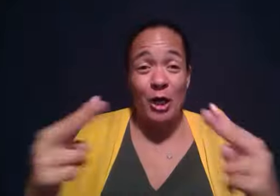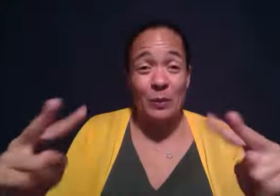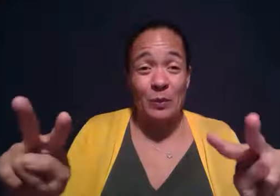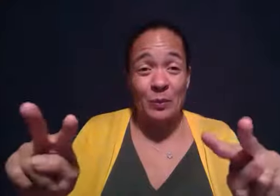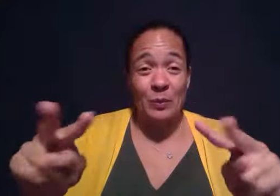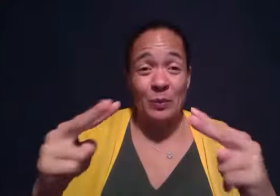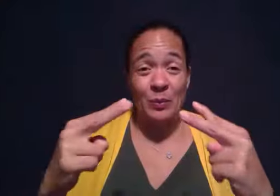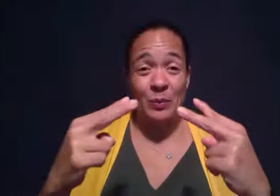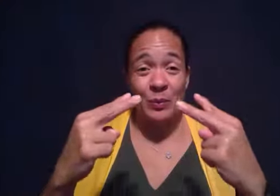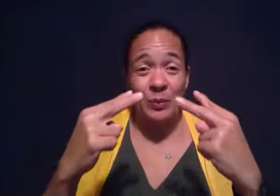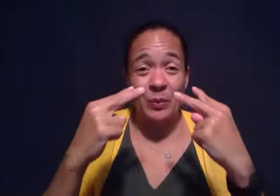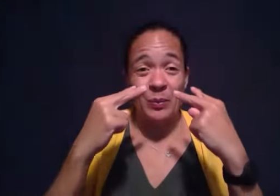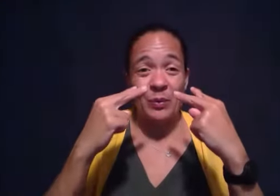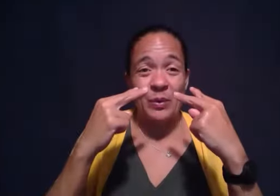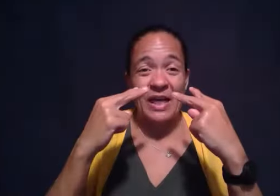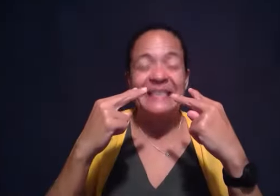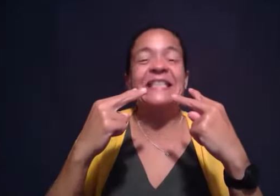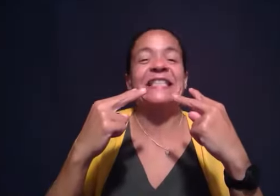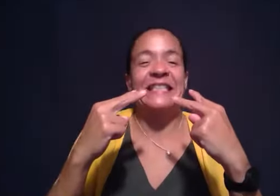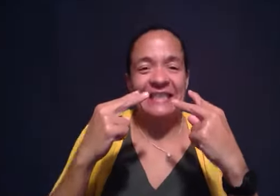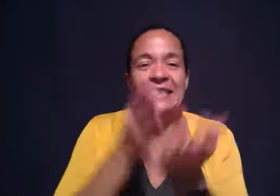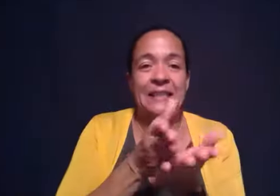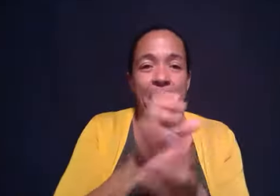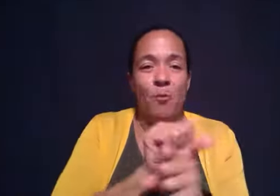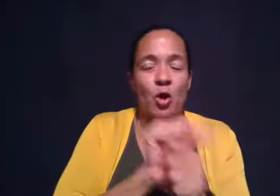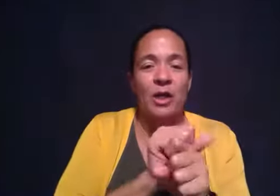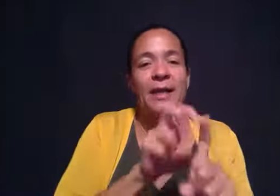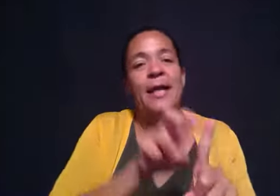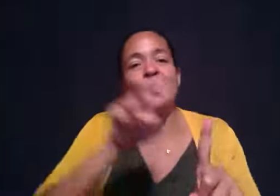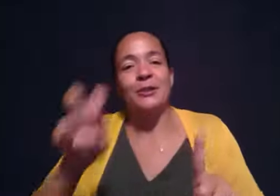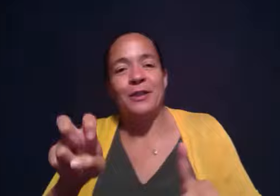bar, usually a pool hall kind of place, something fancy, you know.